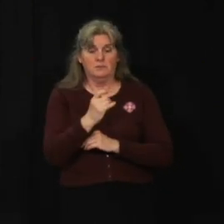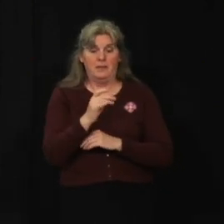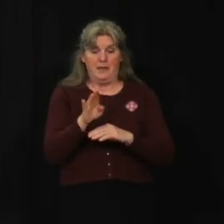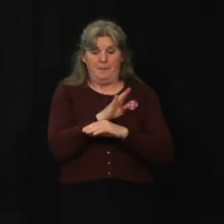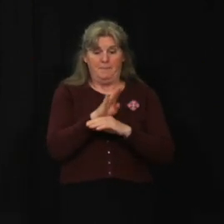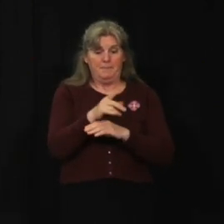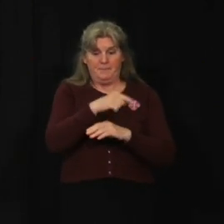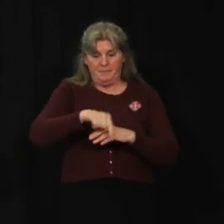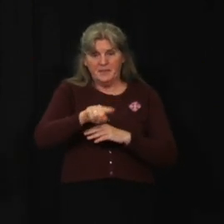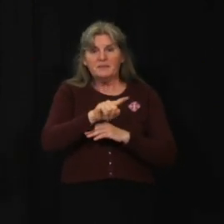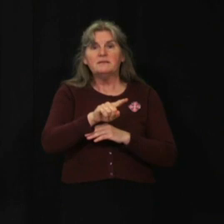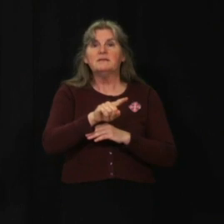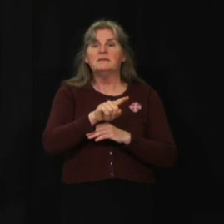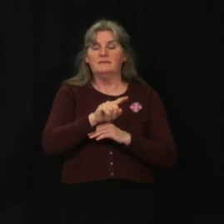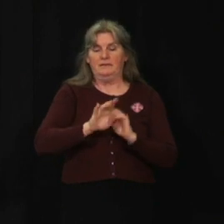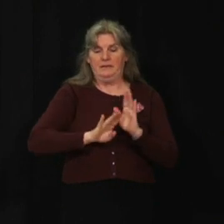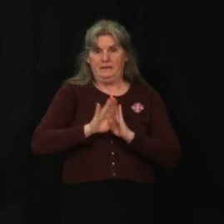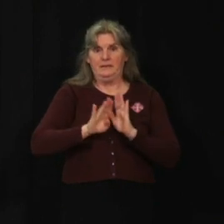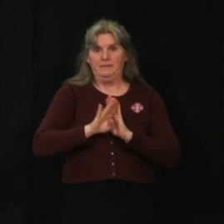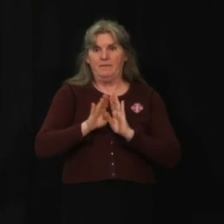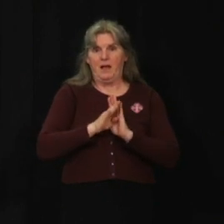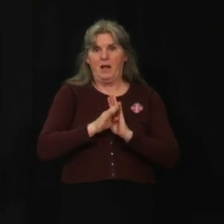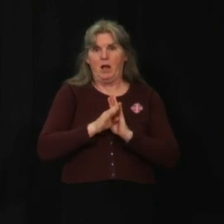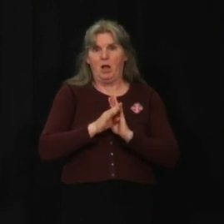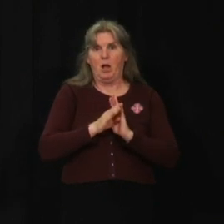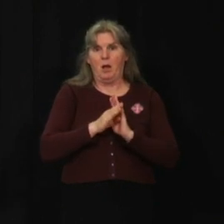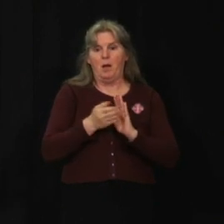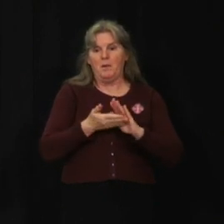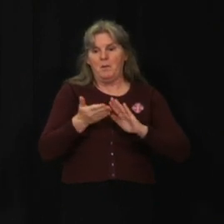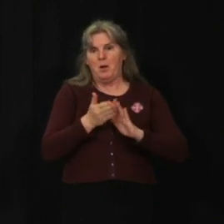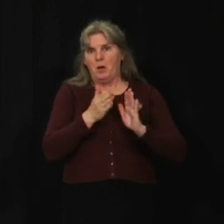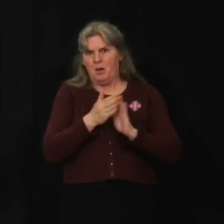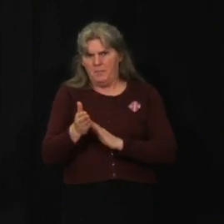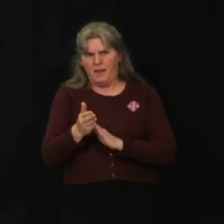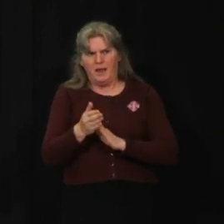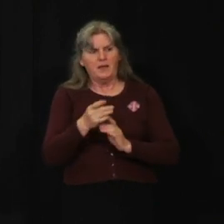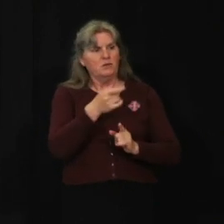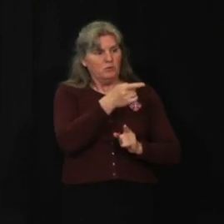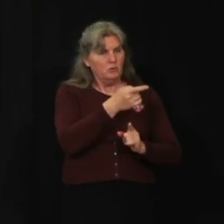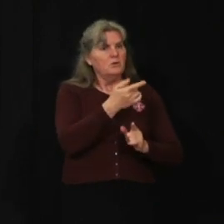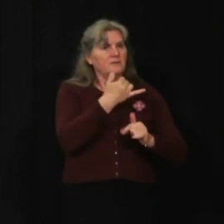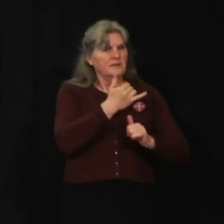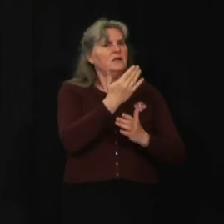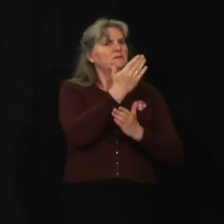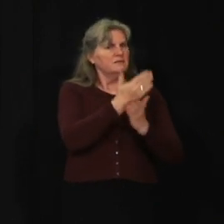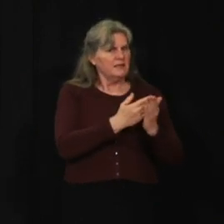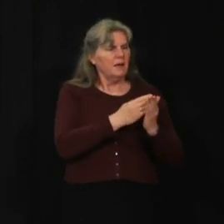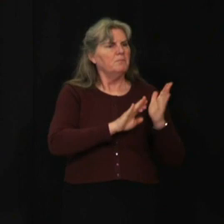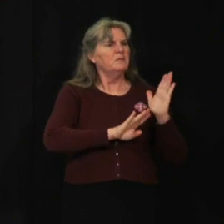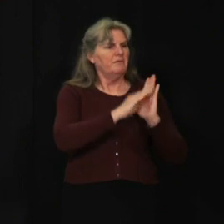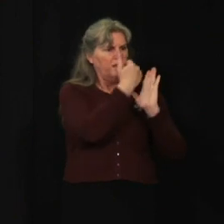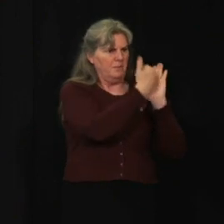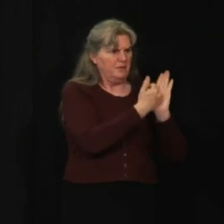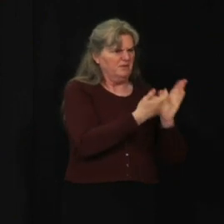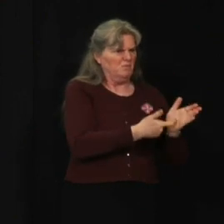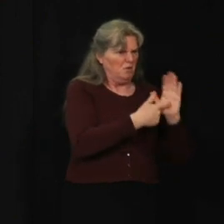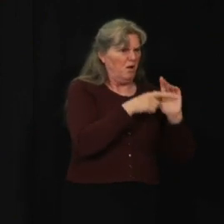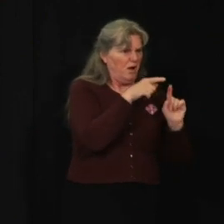businesses? It sounds like there are some guidelines that are still being developed. How long will it take for the operational plans